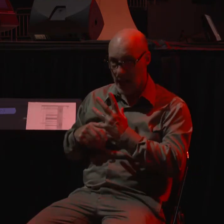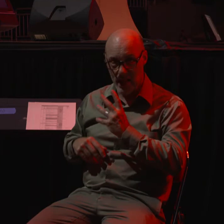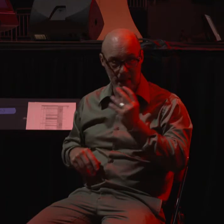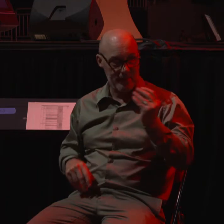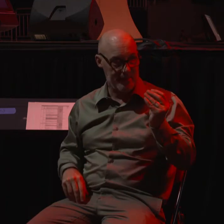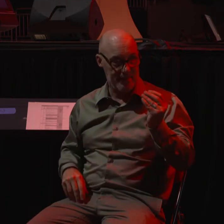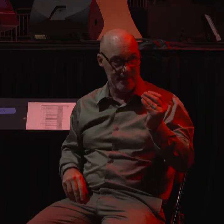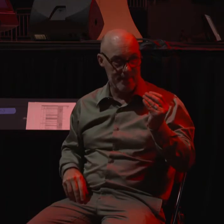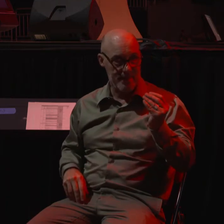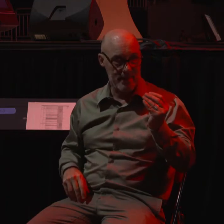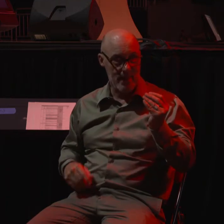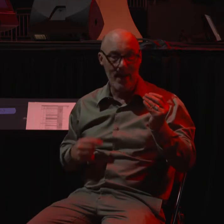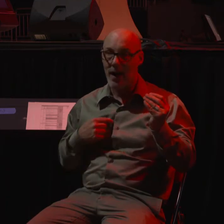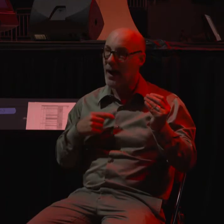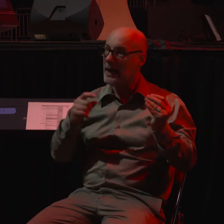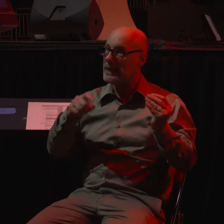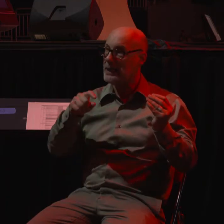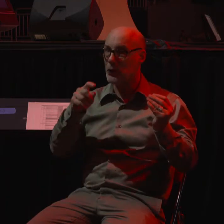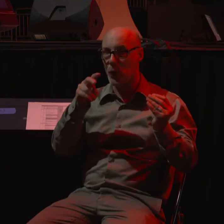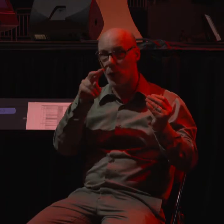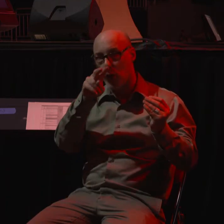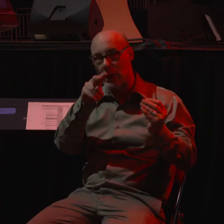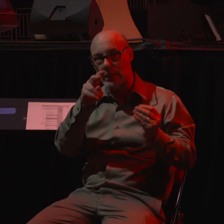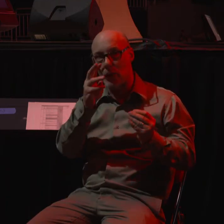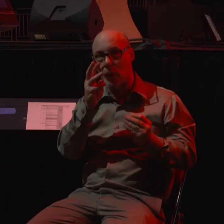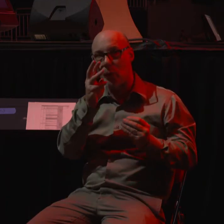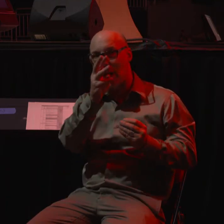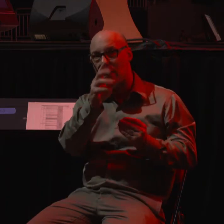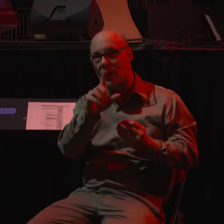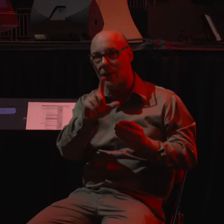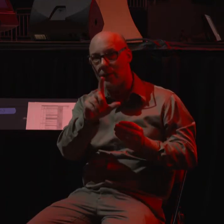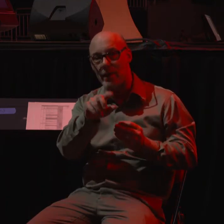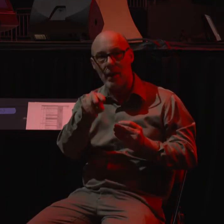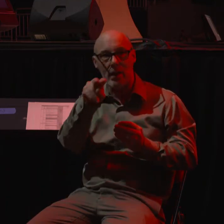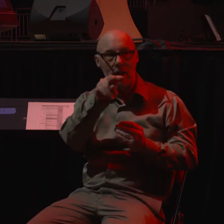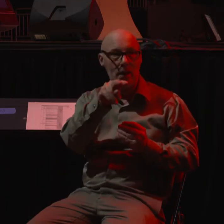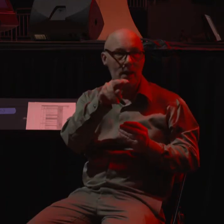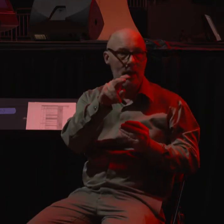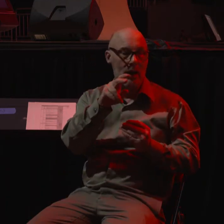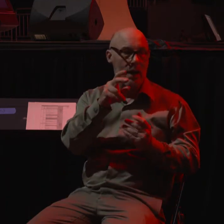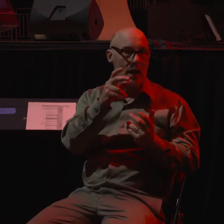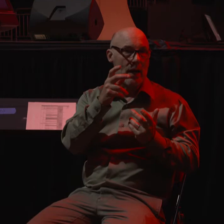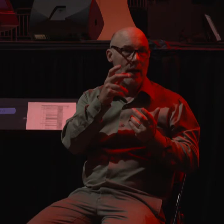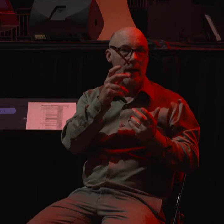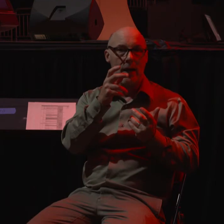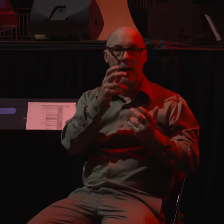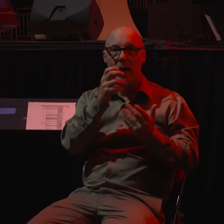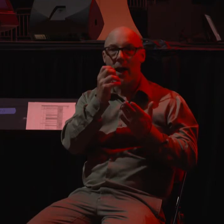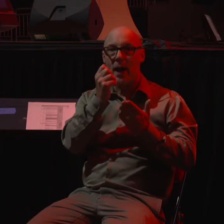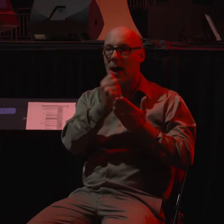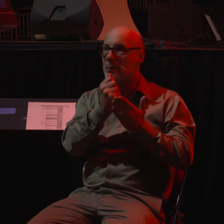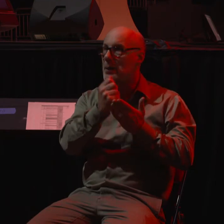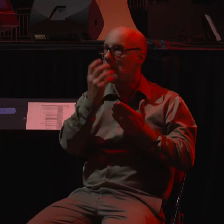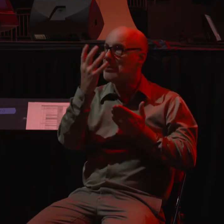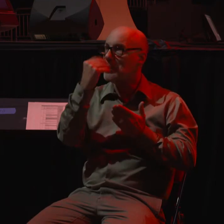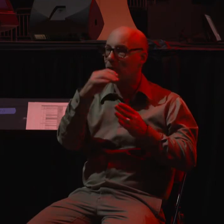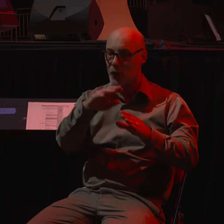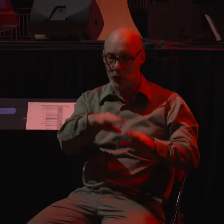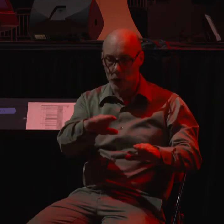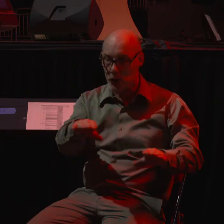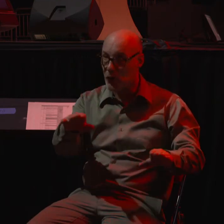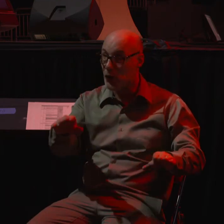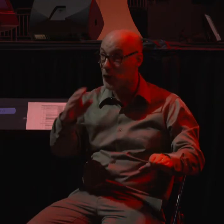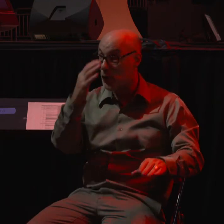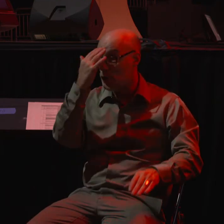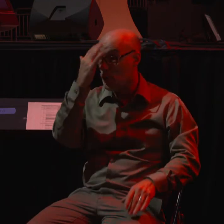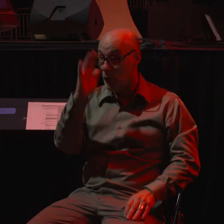opportunities to be in the West End of Louisville, ministering well at schools like Phyllis Wheatley, helping beautiful little kids know that not